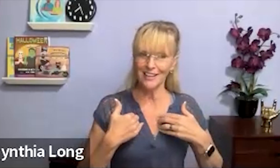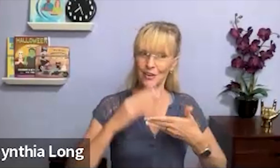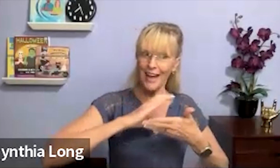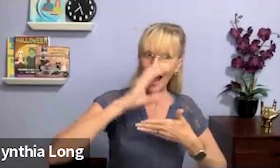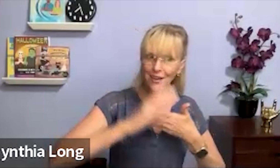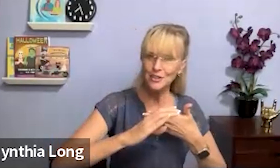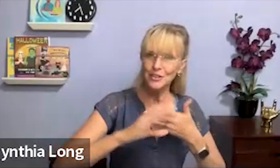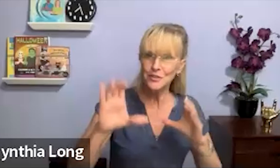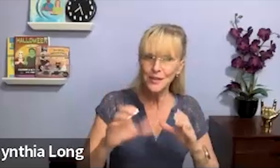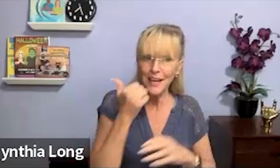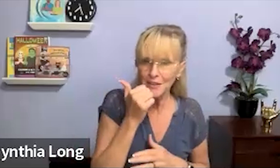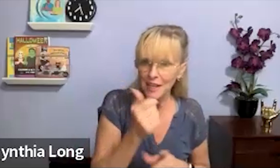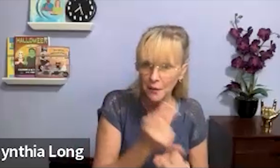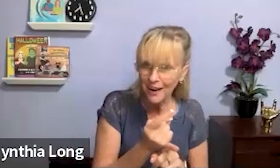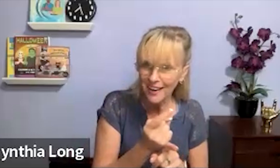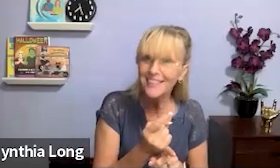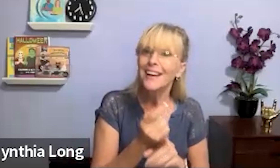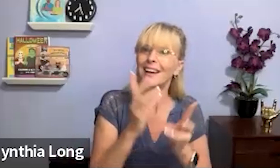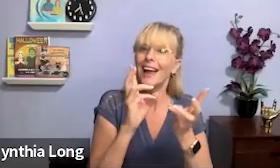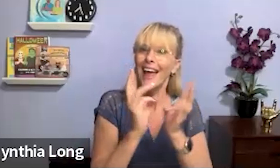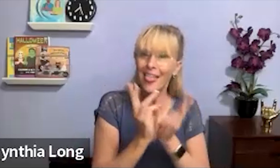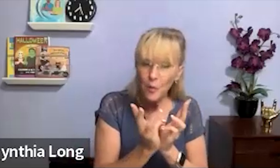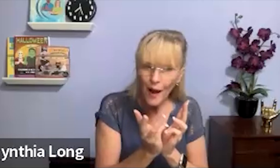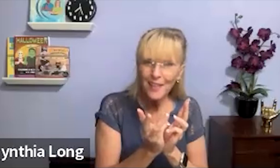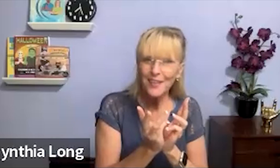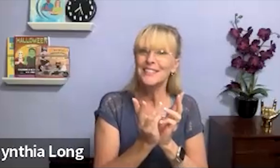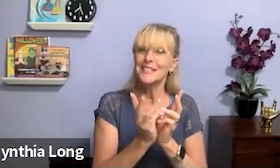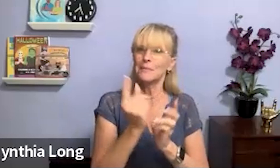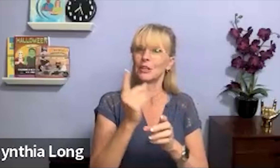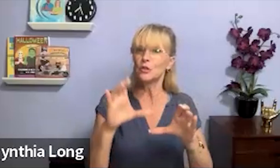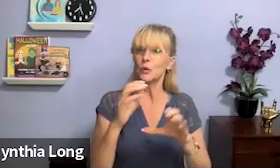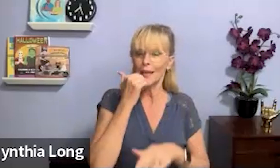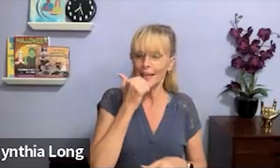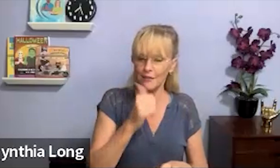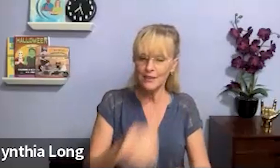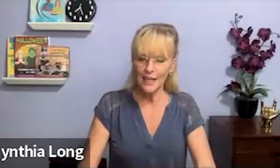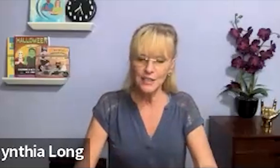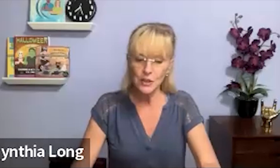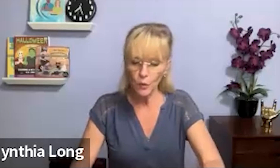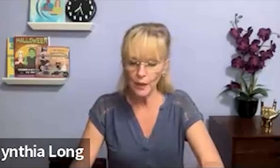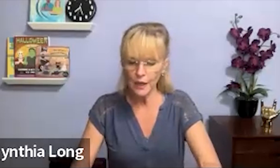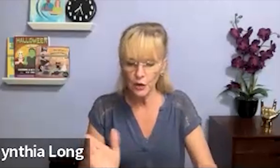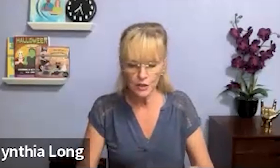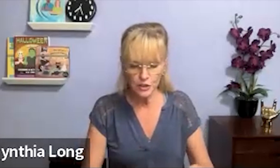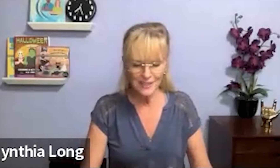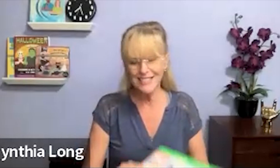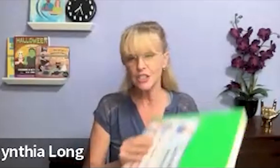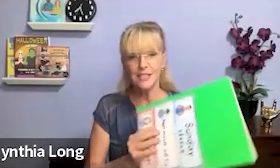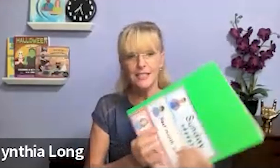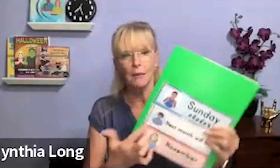your calendar. You do that every day, right? And the weather is something you do like every day. So we encourage you, this is just a